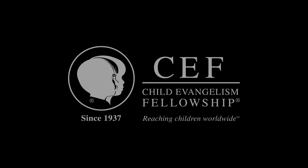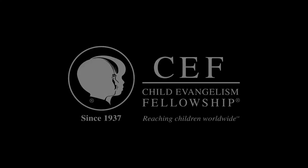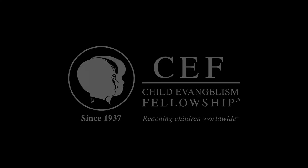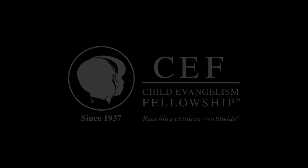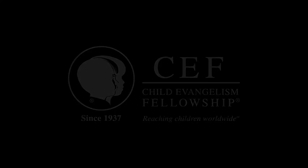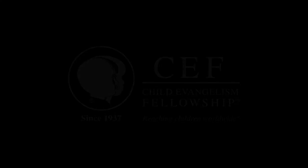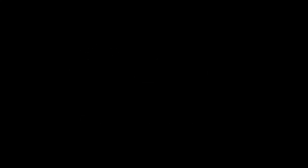we believe in Jesus. Yes,